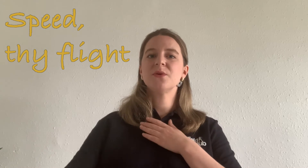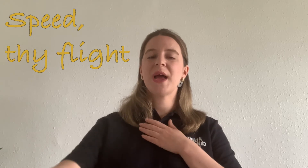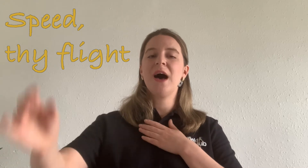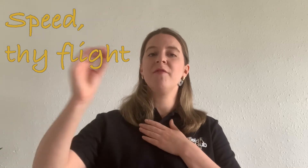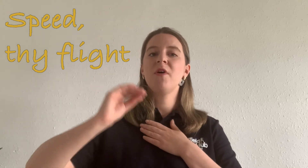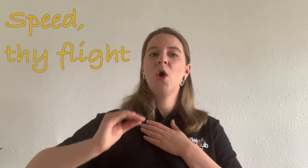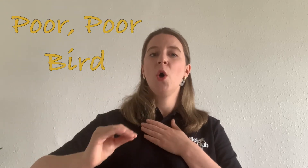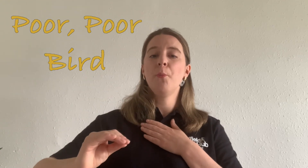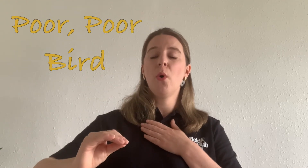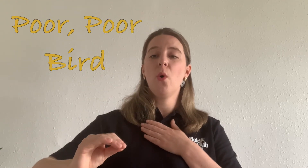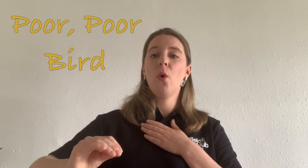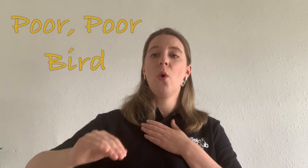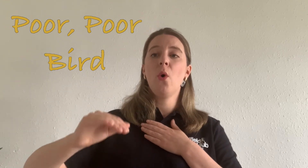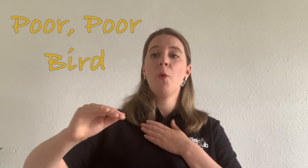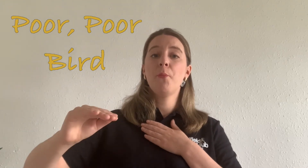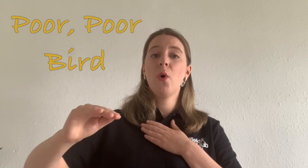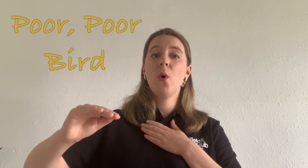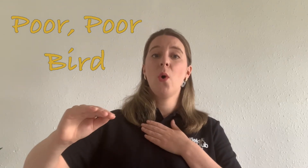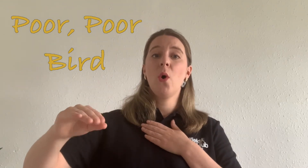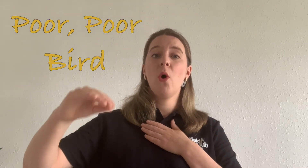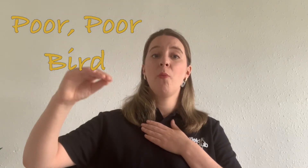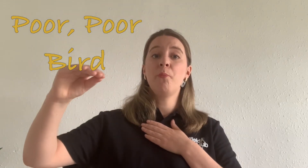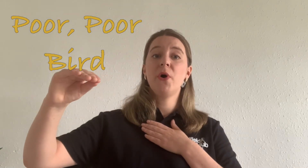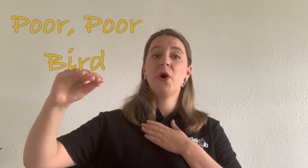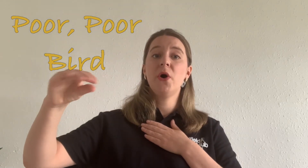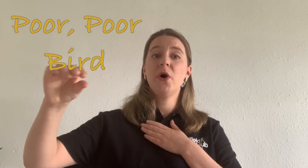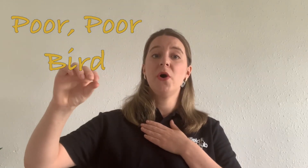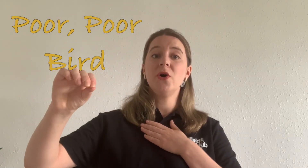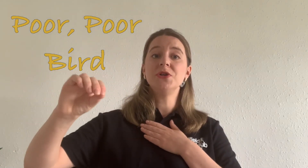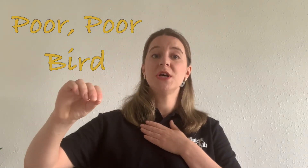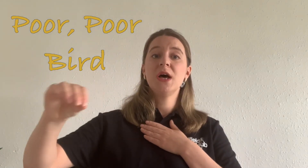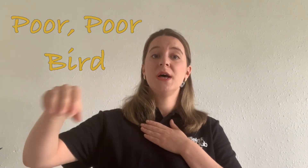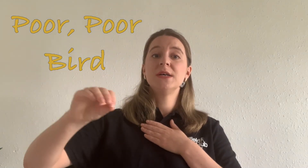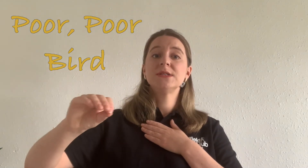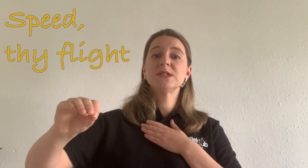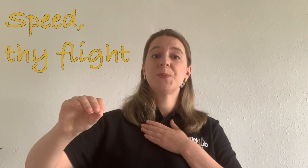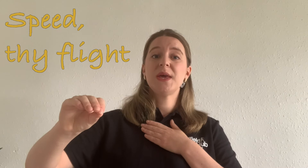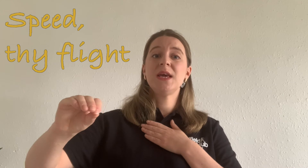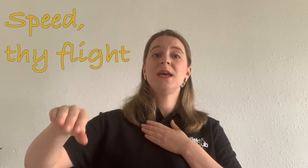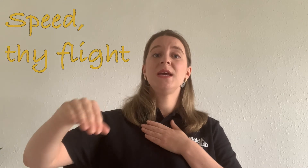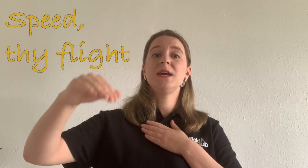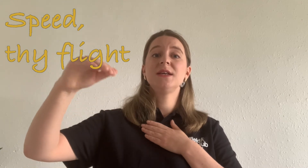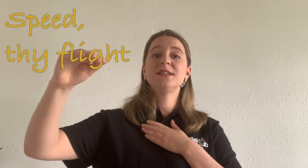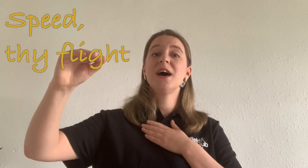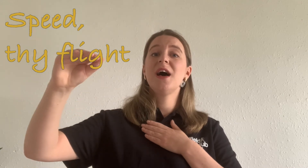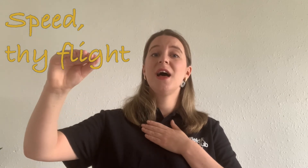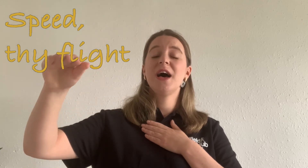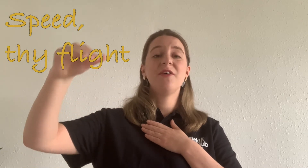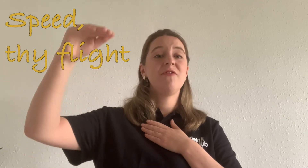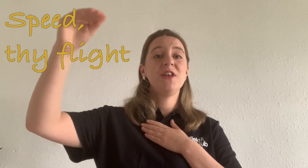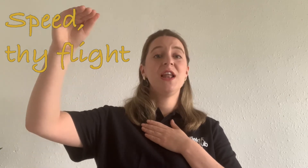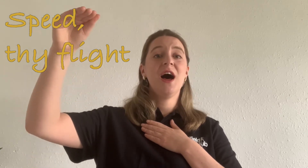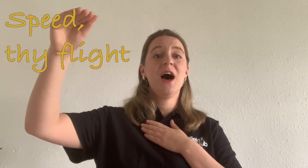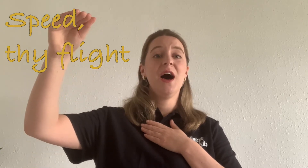have poor, poor bird, speed thy